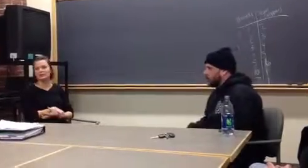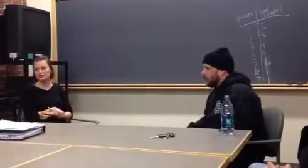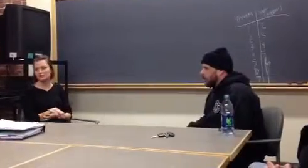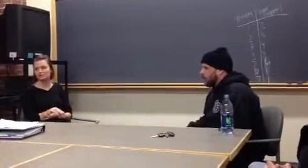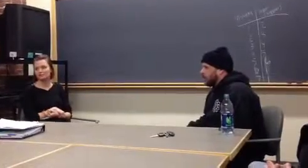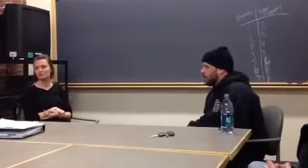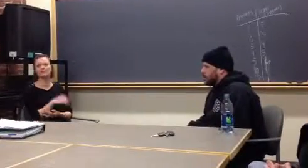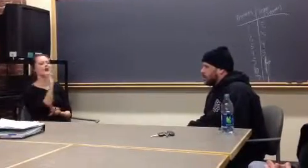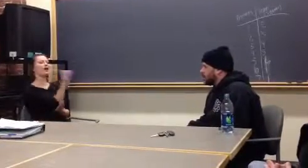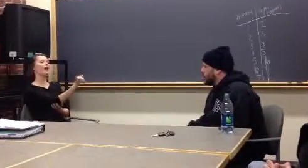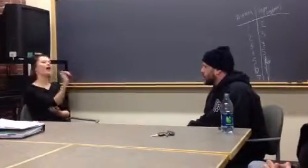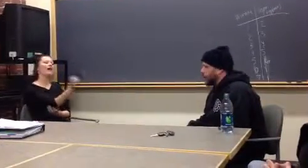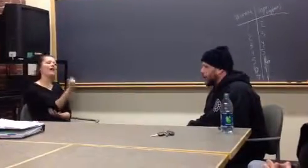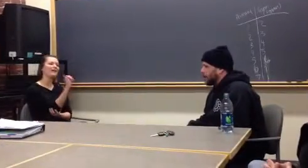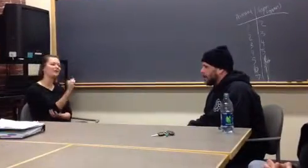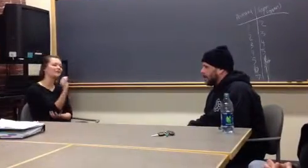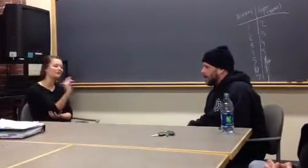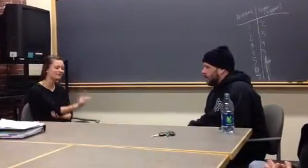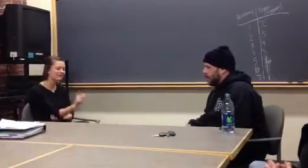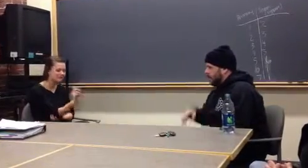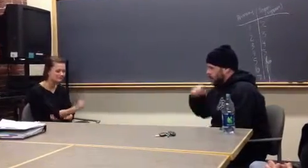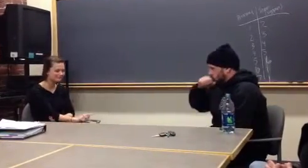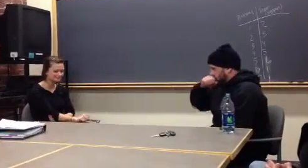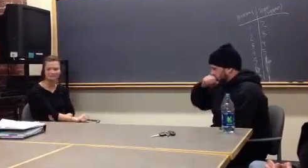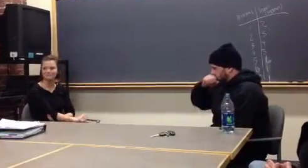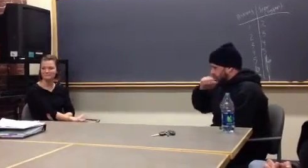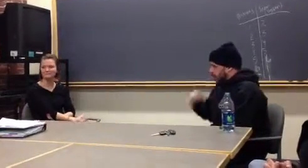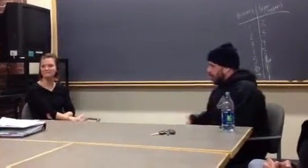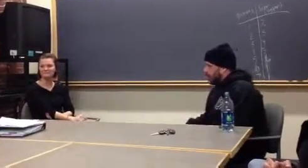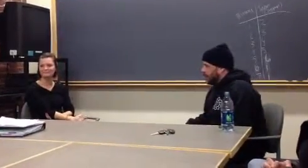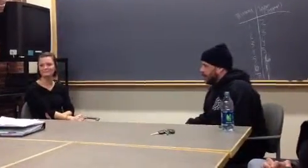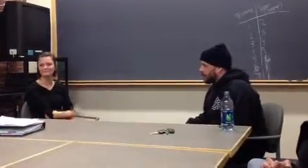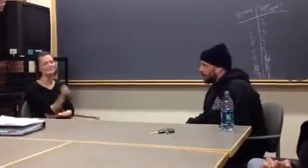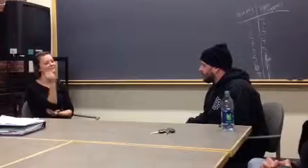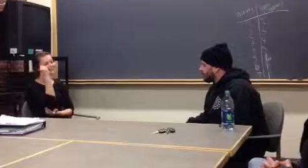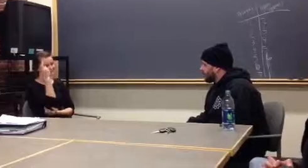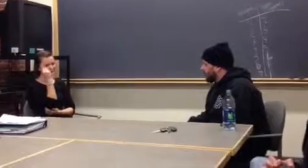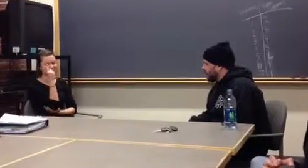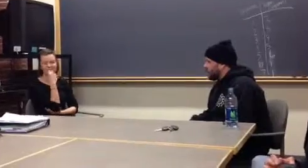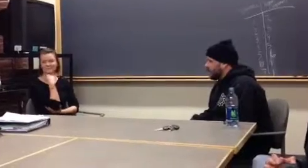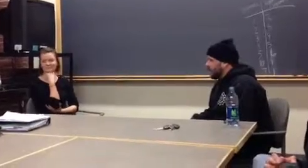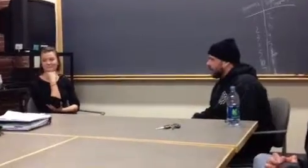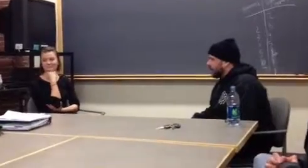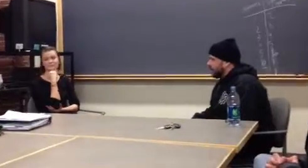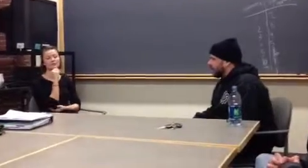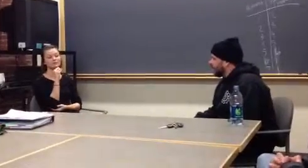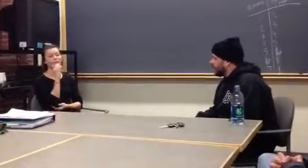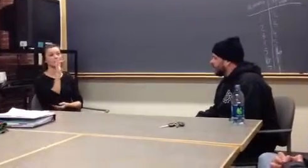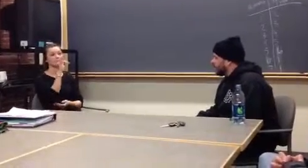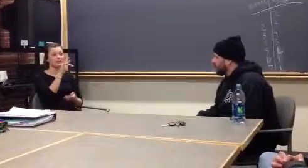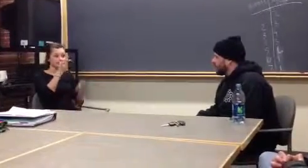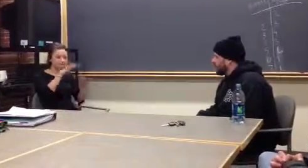touchdown. Oh, okay. Okay, I get it. Okay, so you get a touchdown, and that scores points.